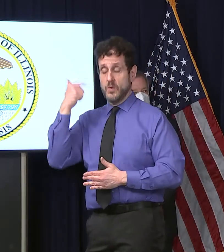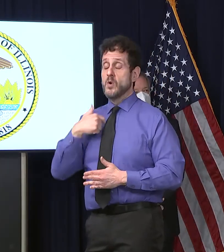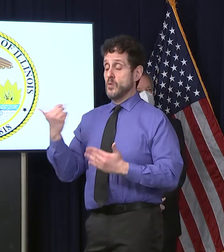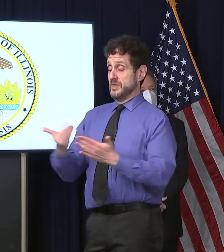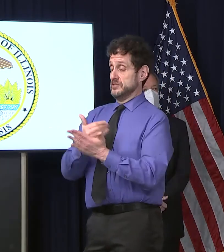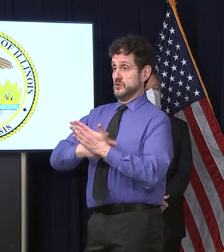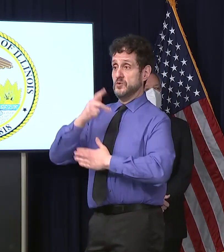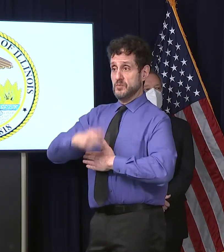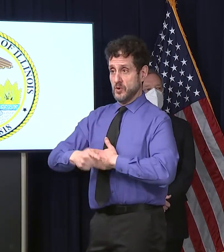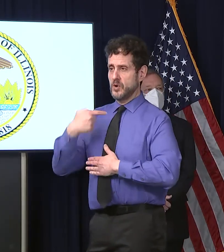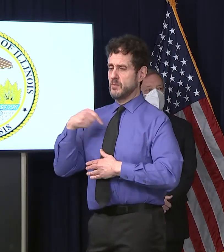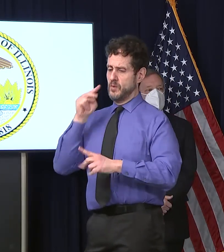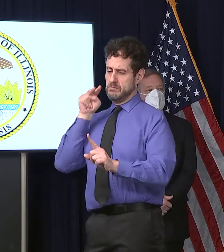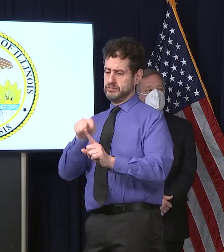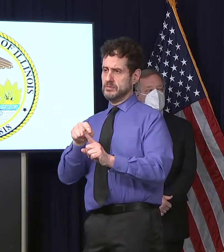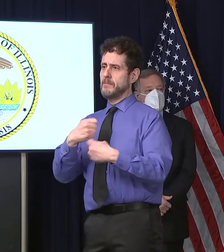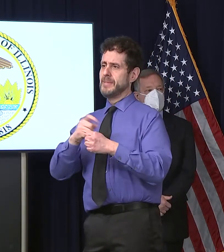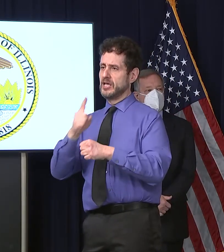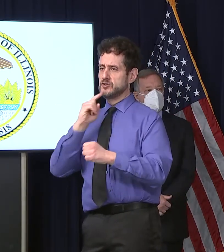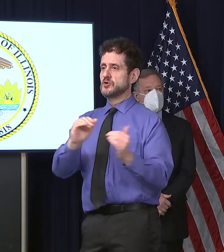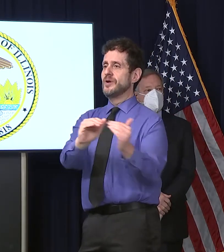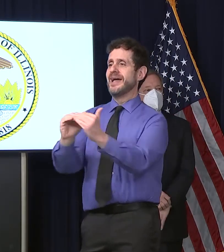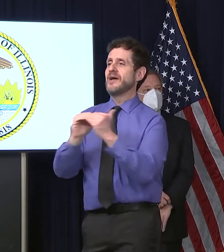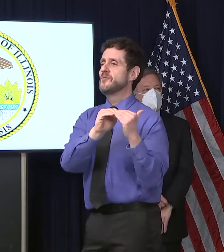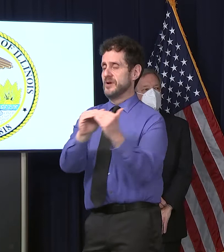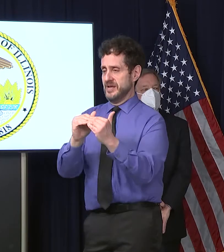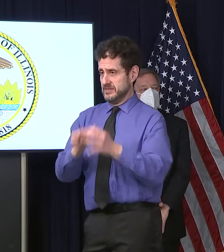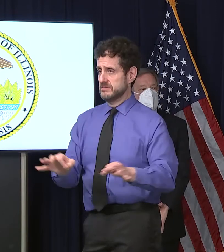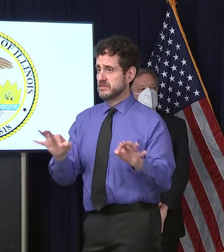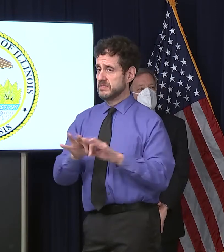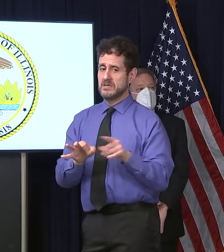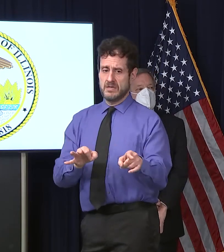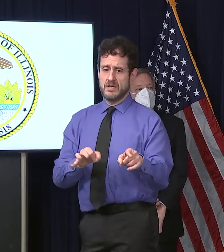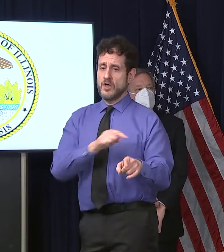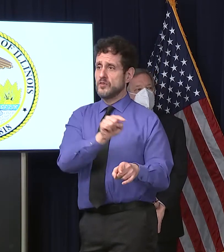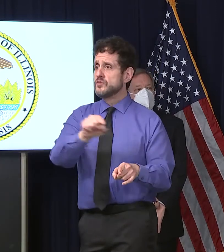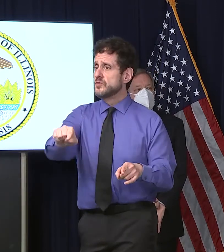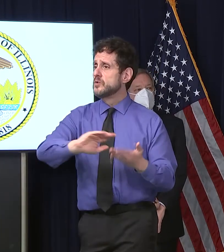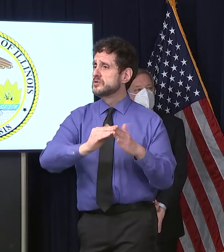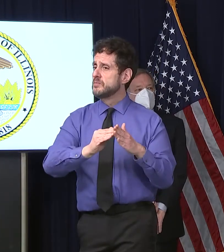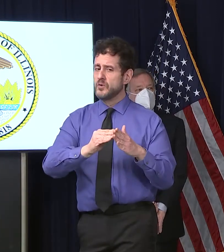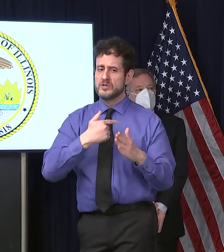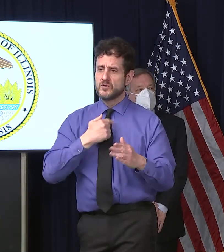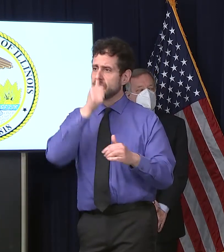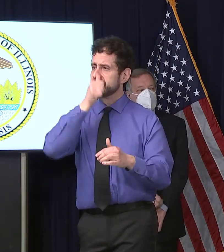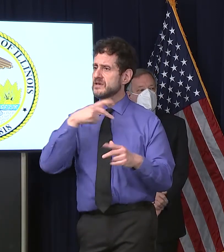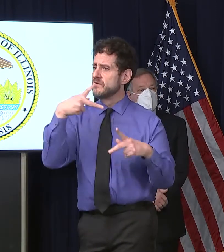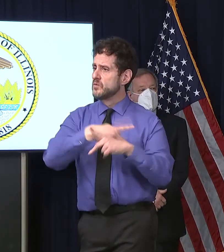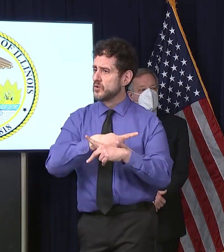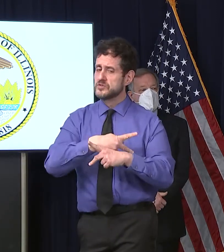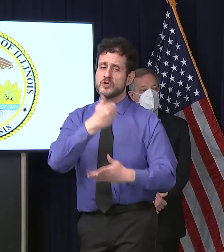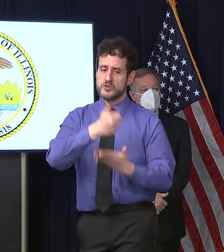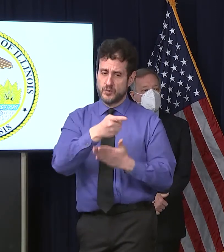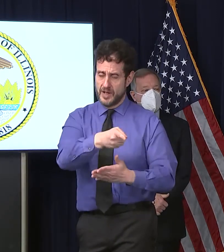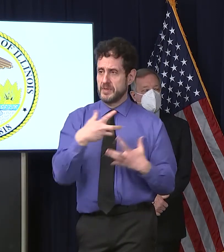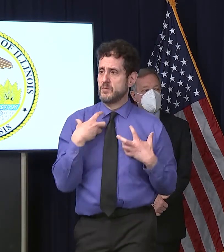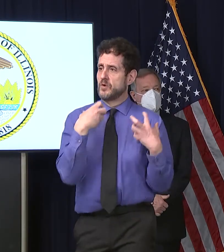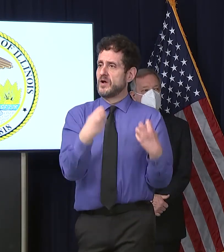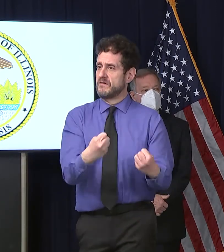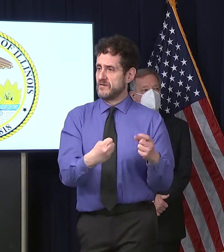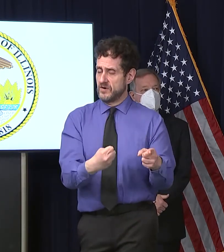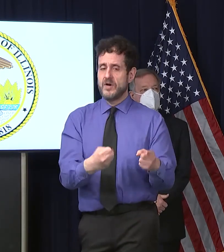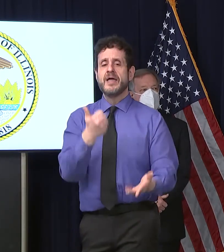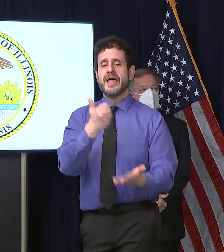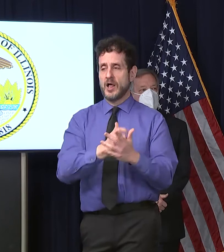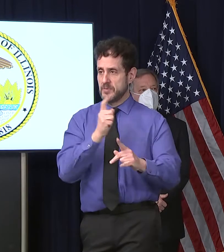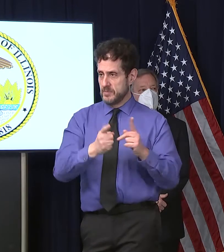an equity lens in order to restore the communities that have been hardest hit and to allow residents to return to normal